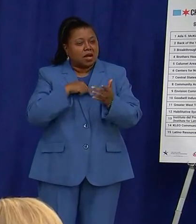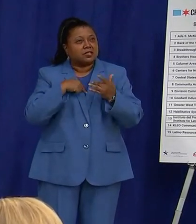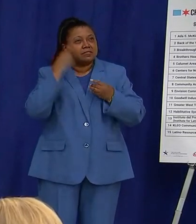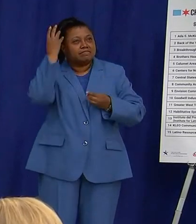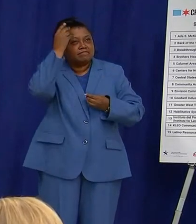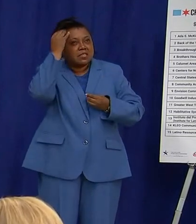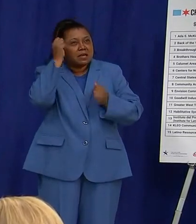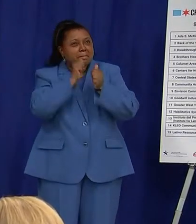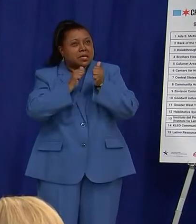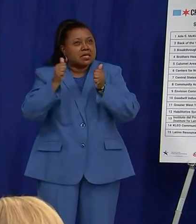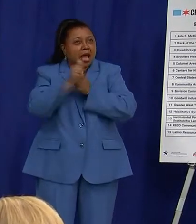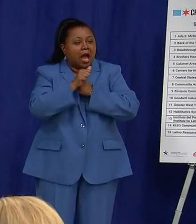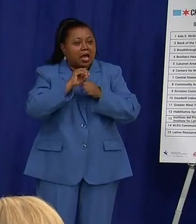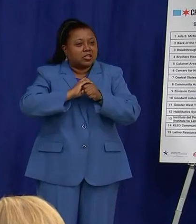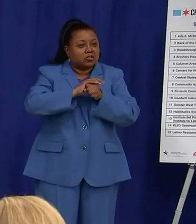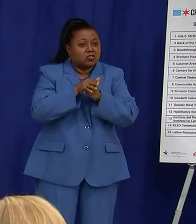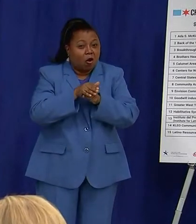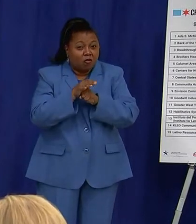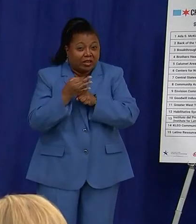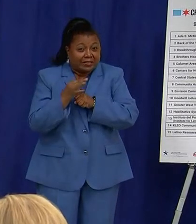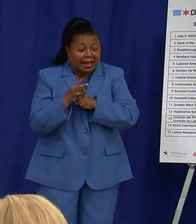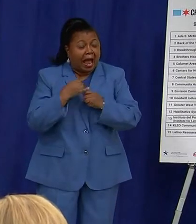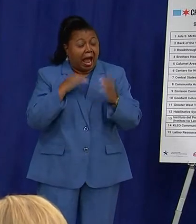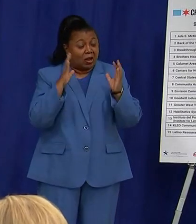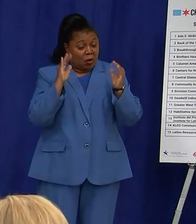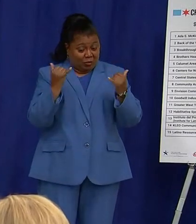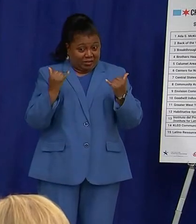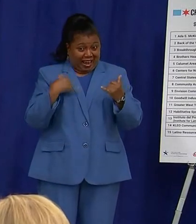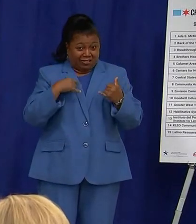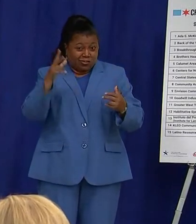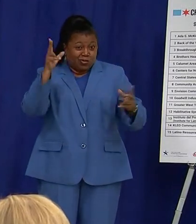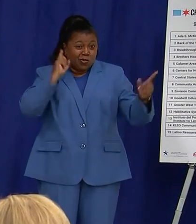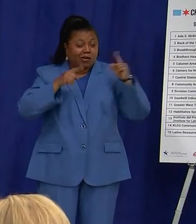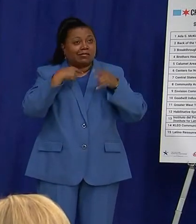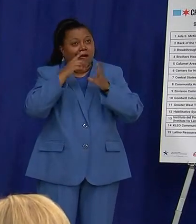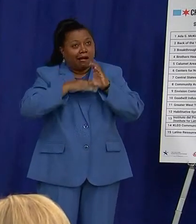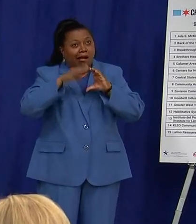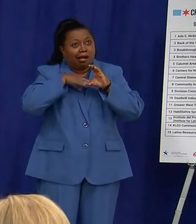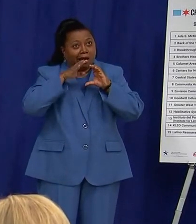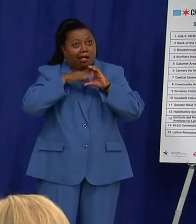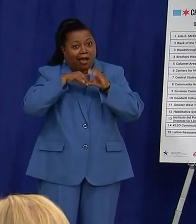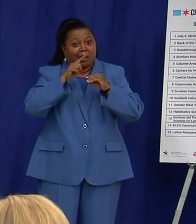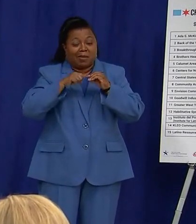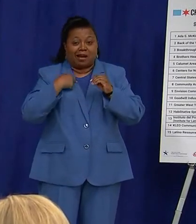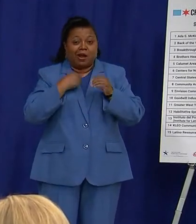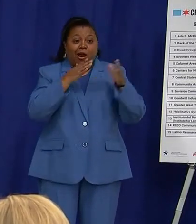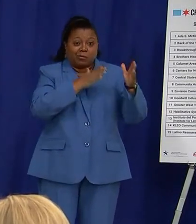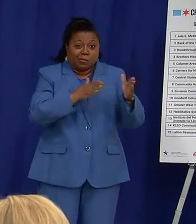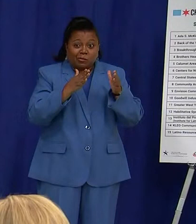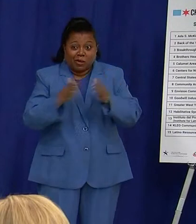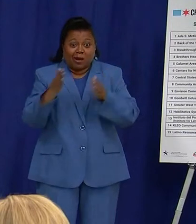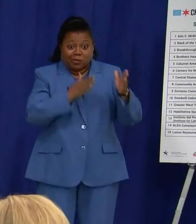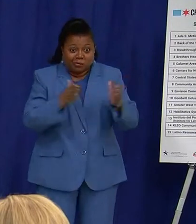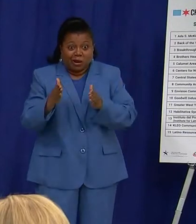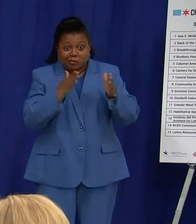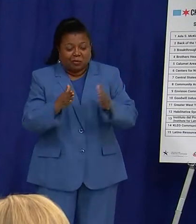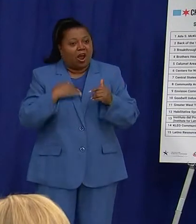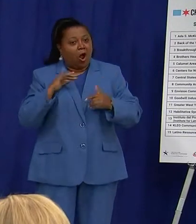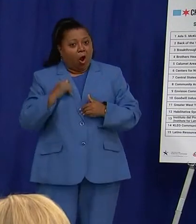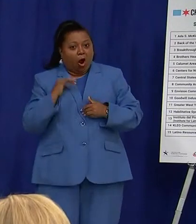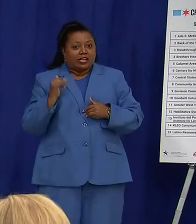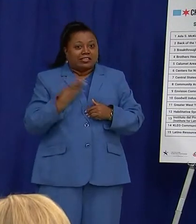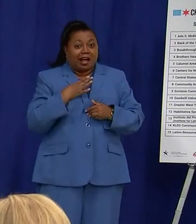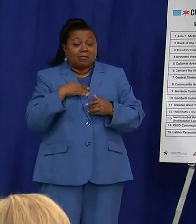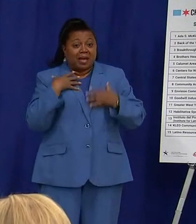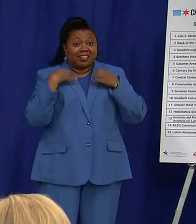to think beyond COVID. I hope by now you've heard me talking a lot about our preparedness. It is our